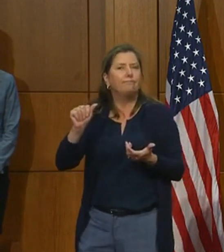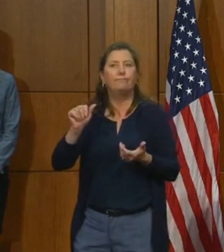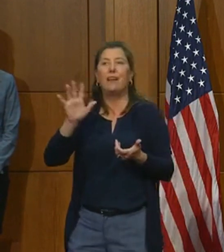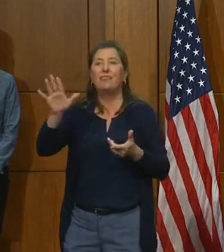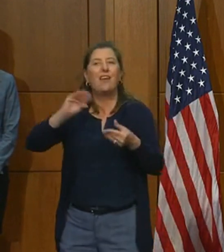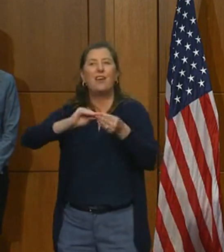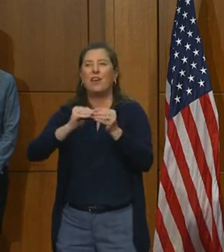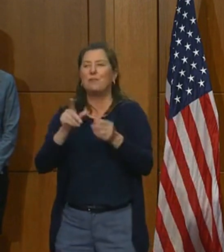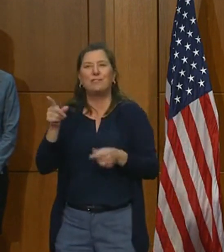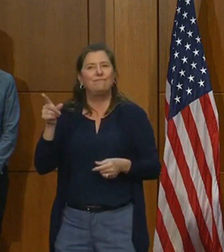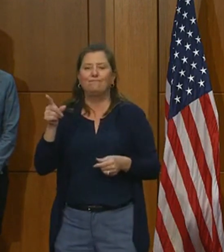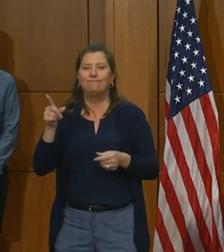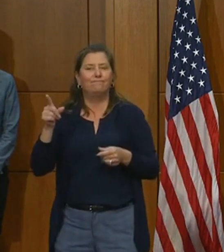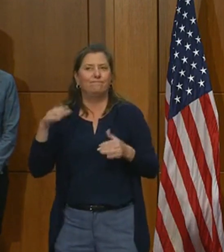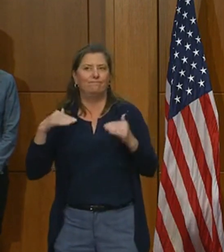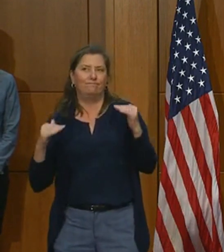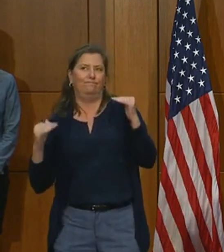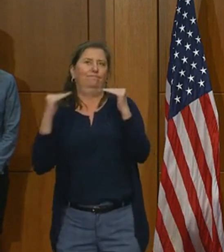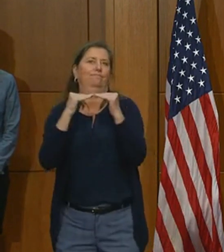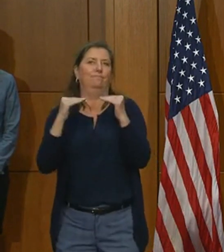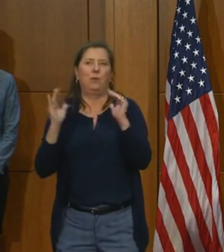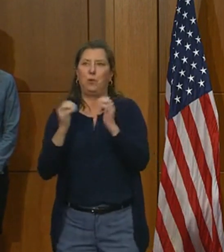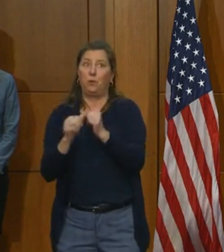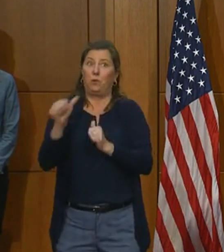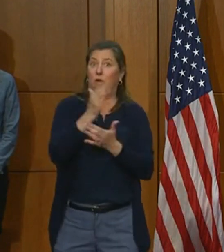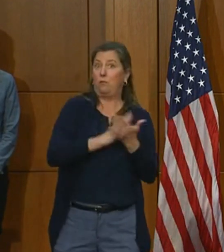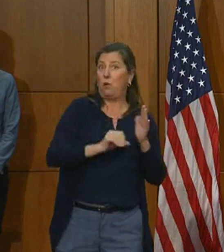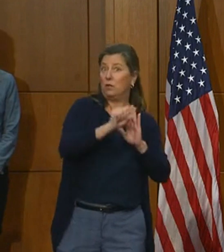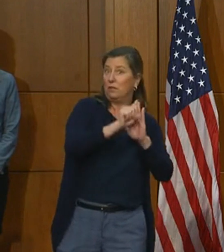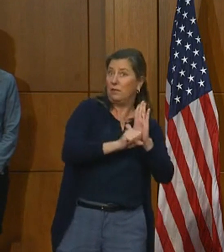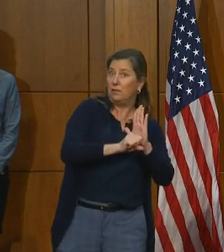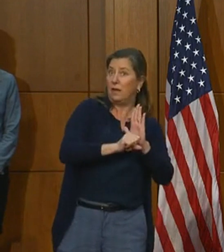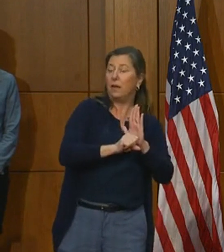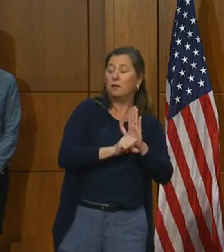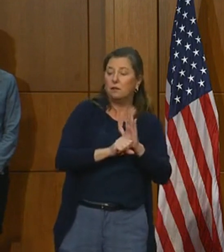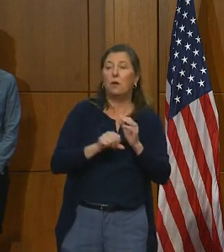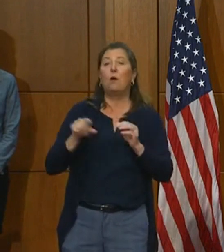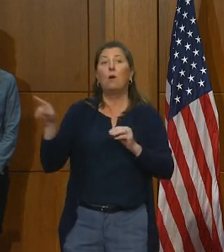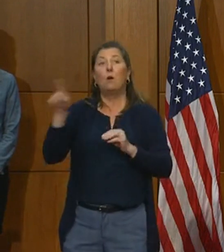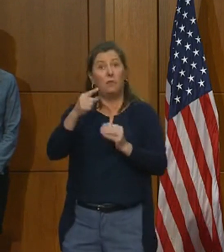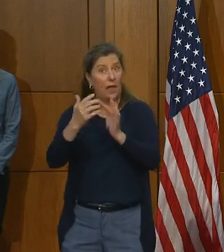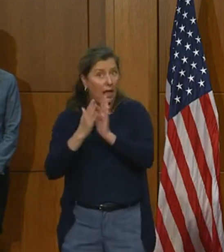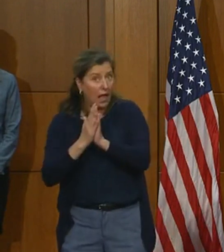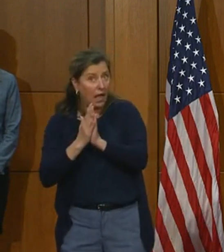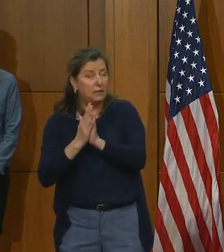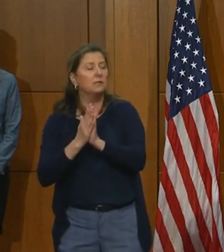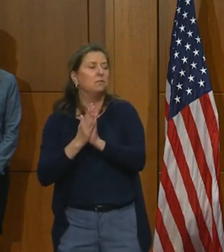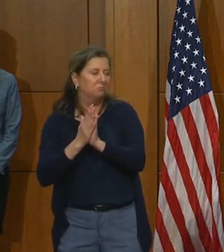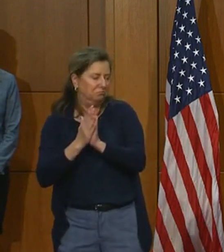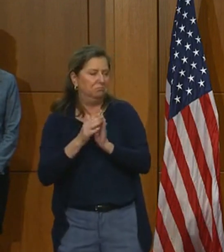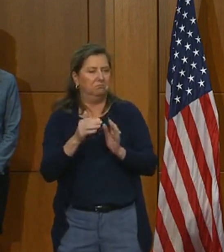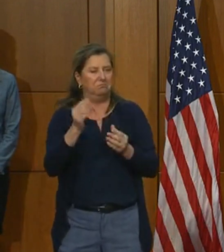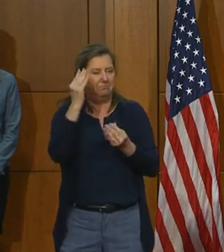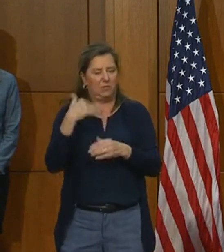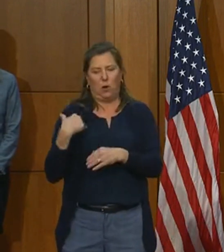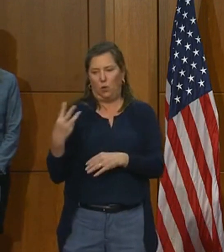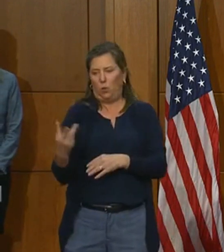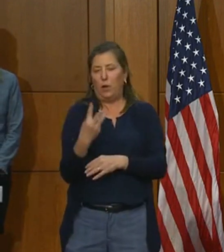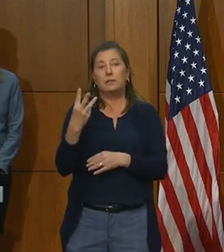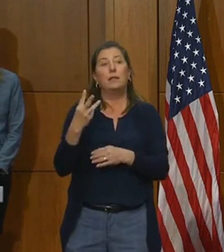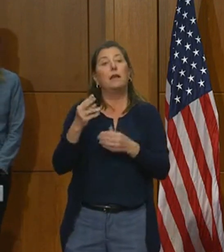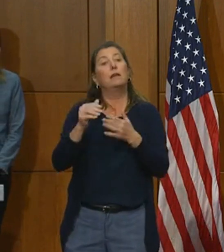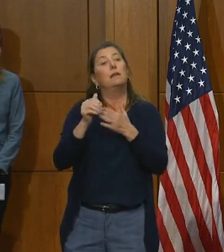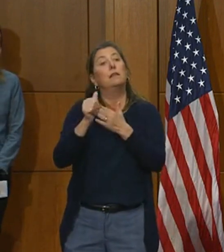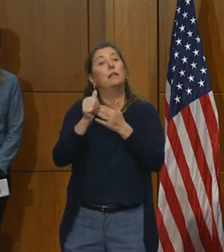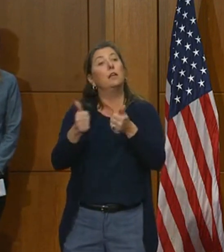numbers are not as promising as other parts of the state. And so at their request, as you heard on Wednesday, we had the